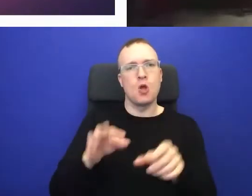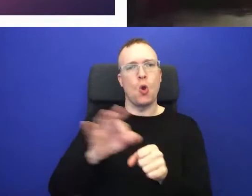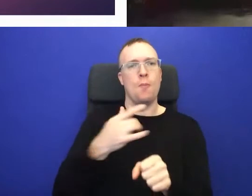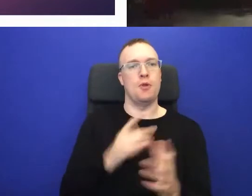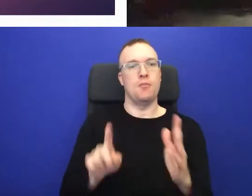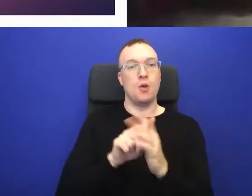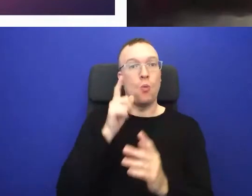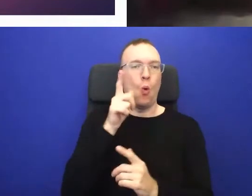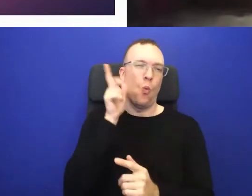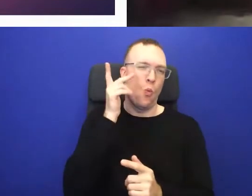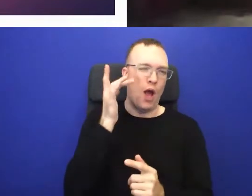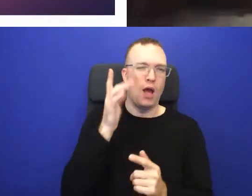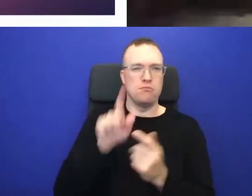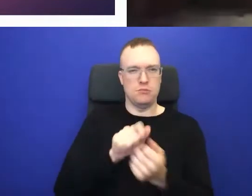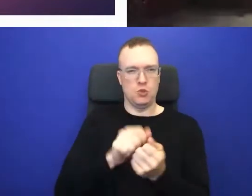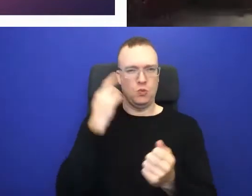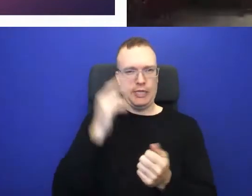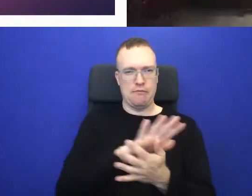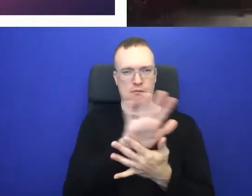reasons in particular places.